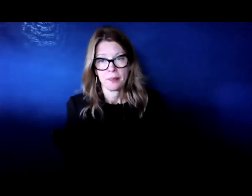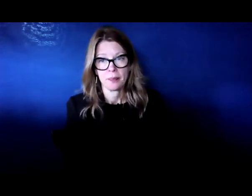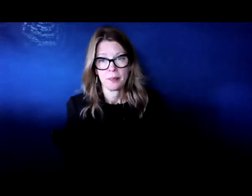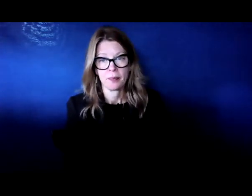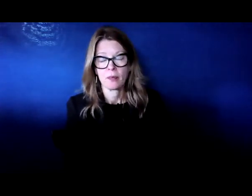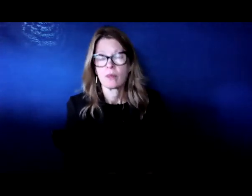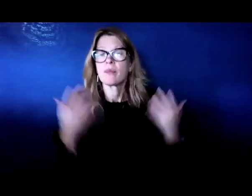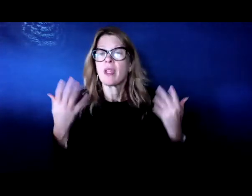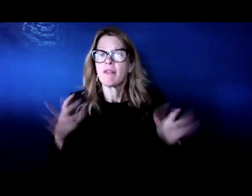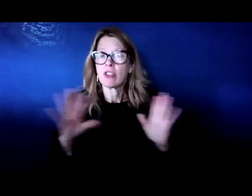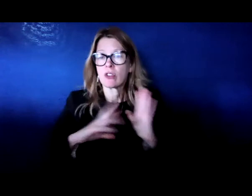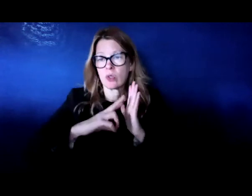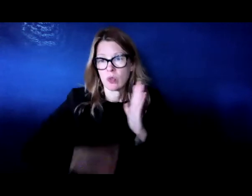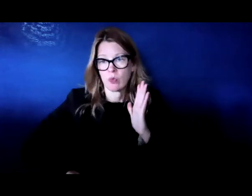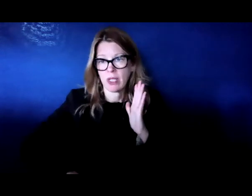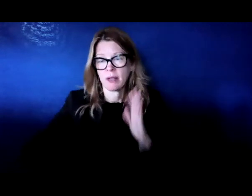Here ends the reading.